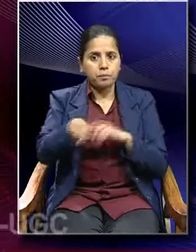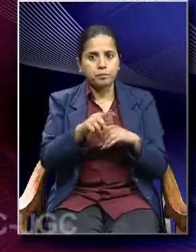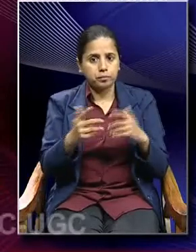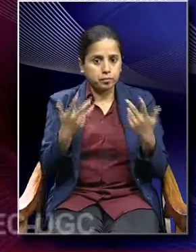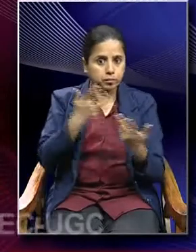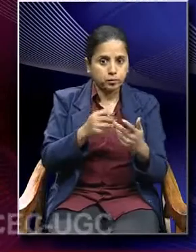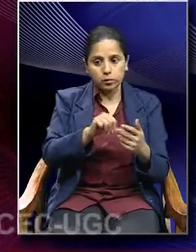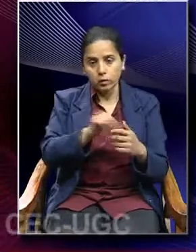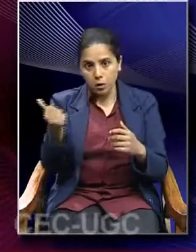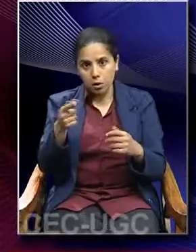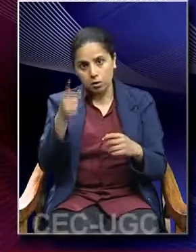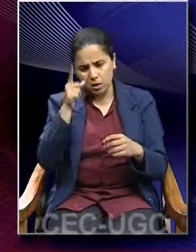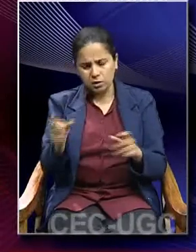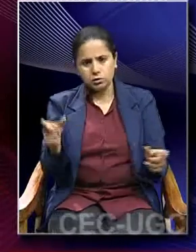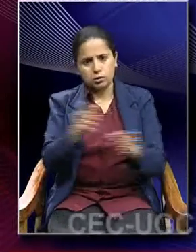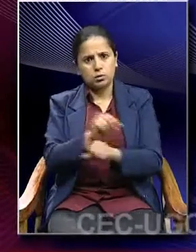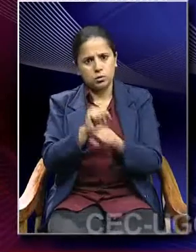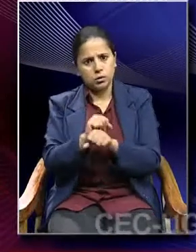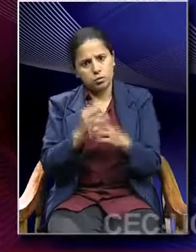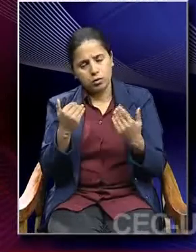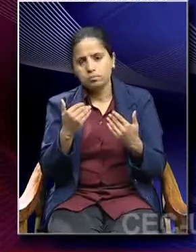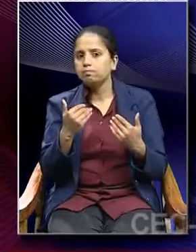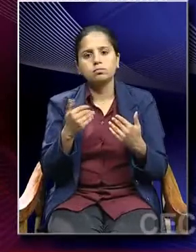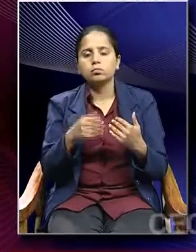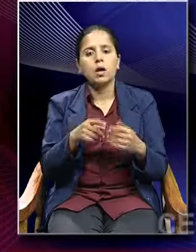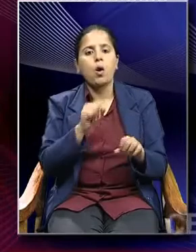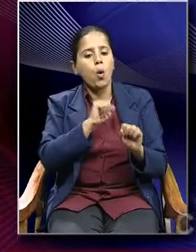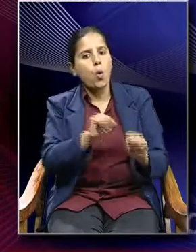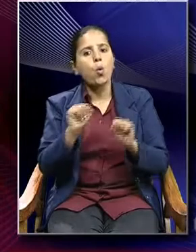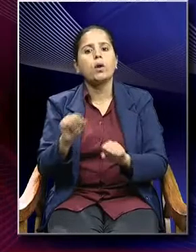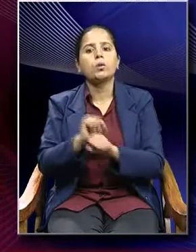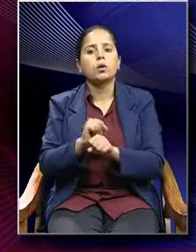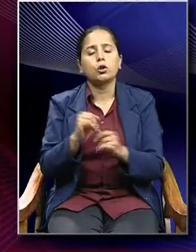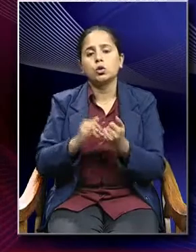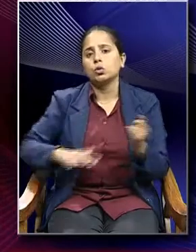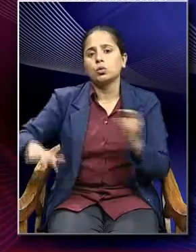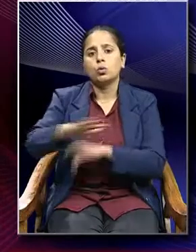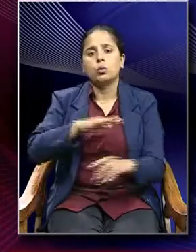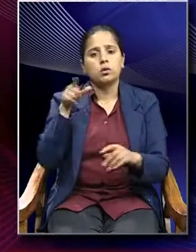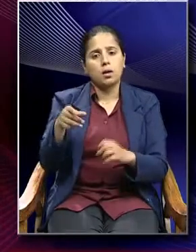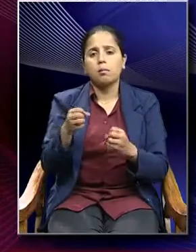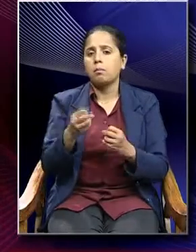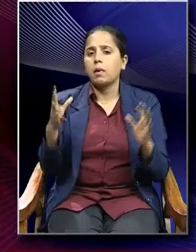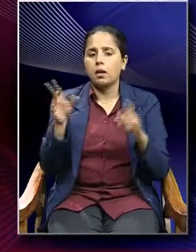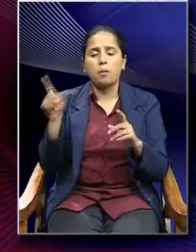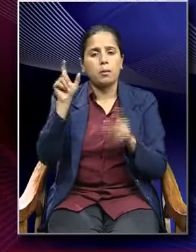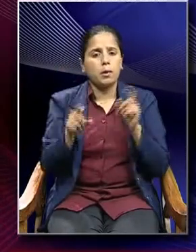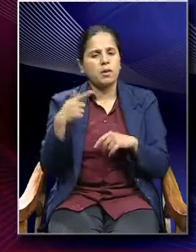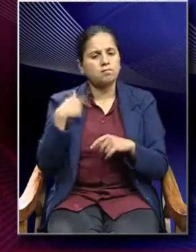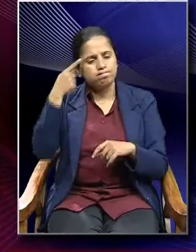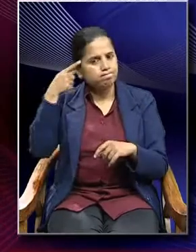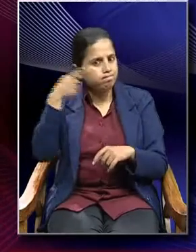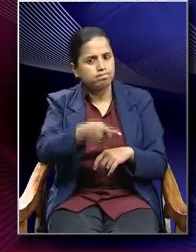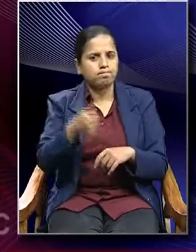function of the other. In social reality, there is a lot of appropriation, there is a lot of exploitation. So